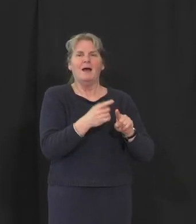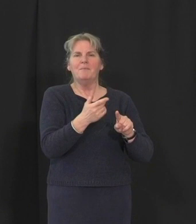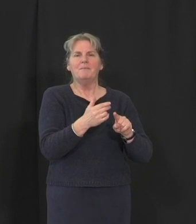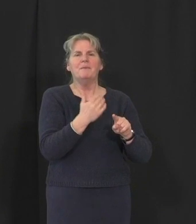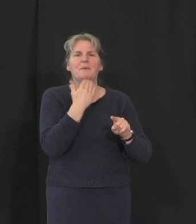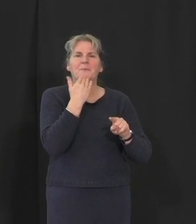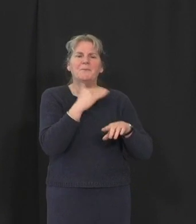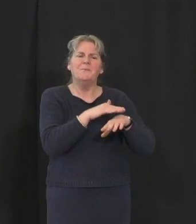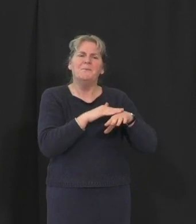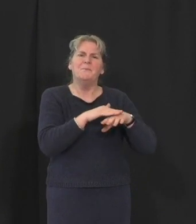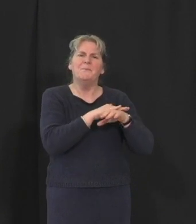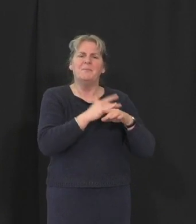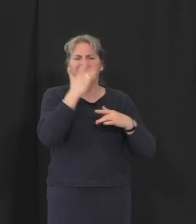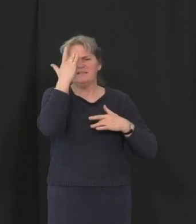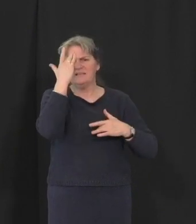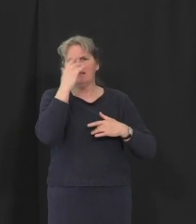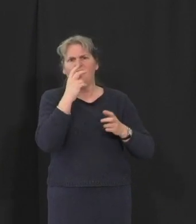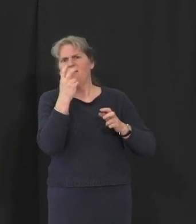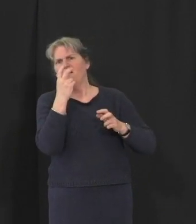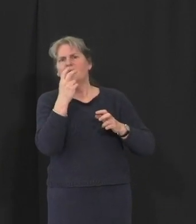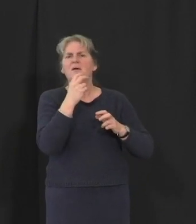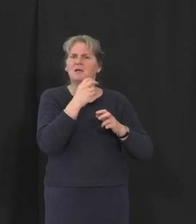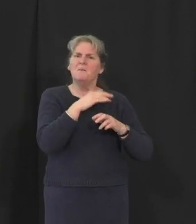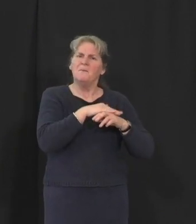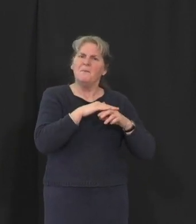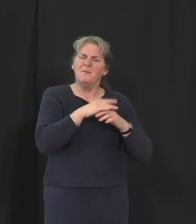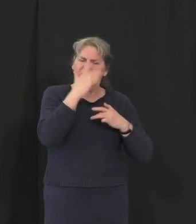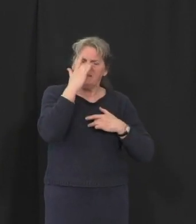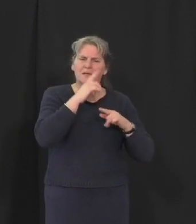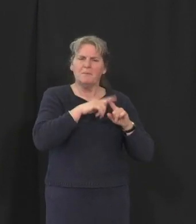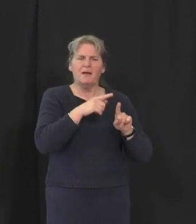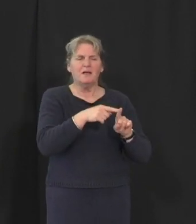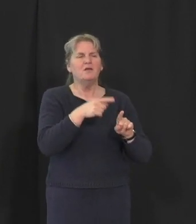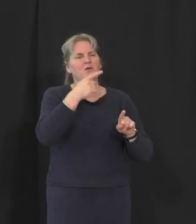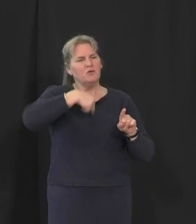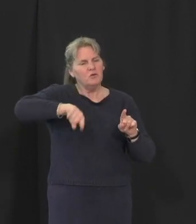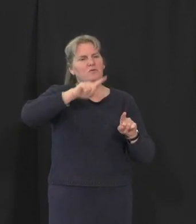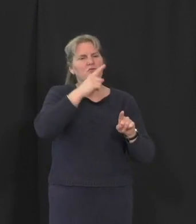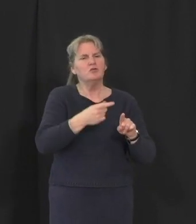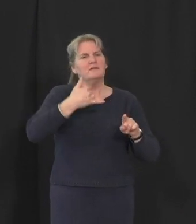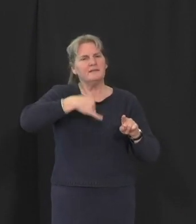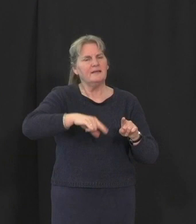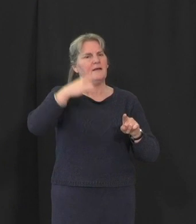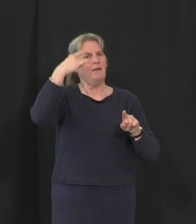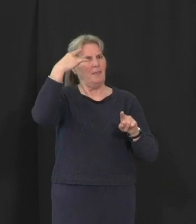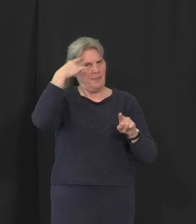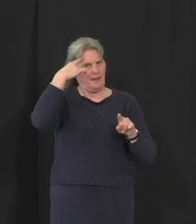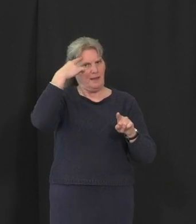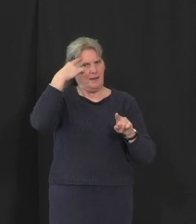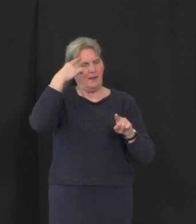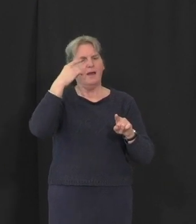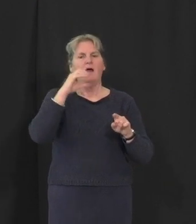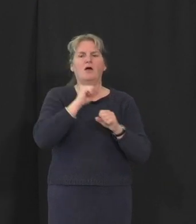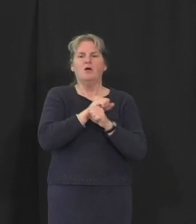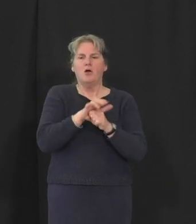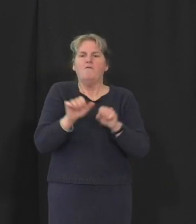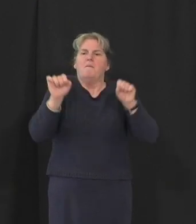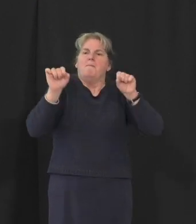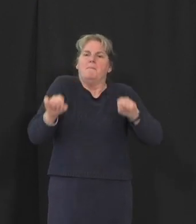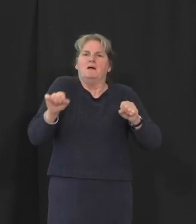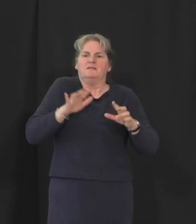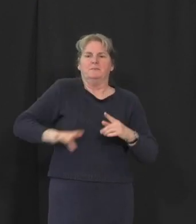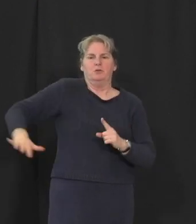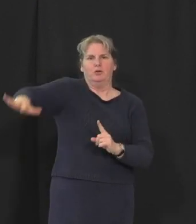mild symptoms. So I think we should always act on the assumption that COVID is among us,